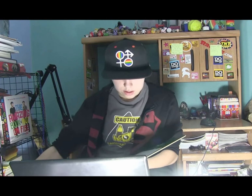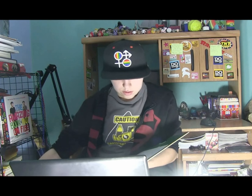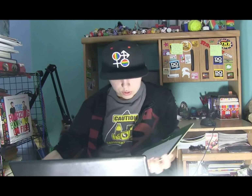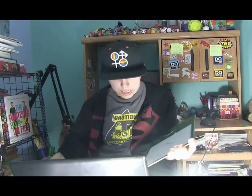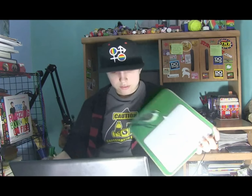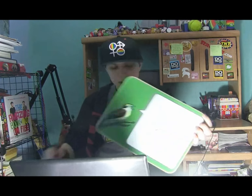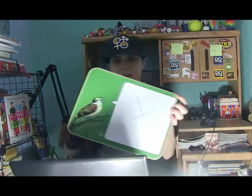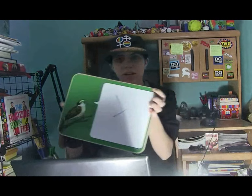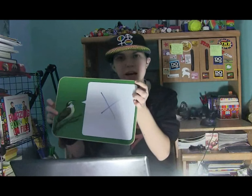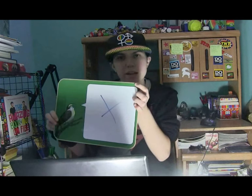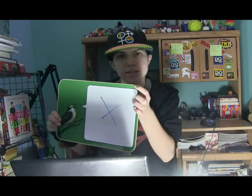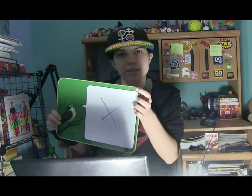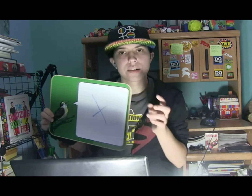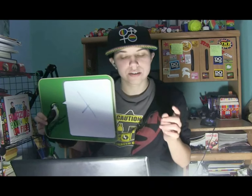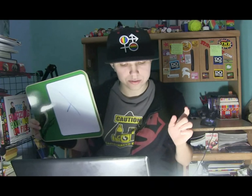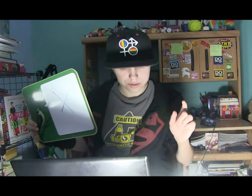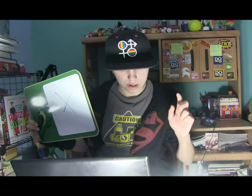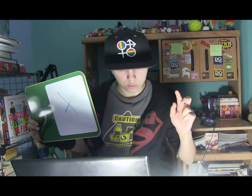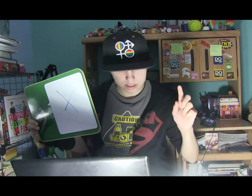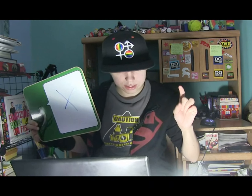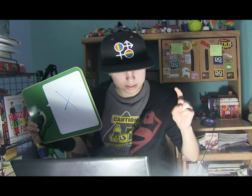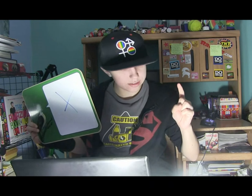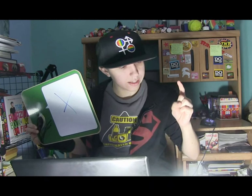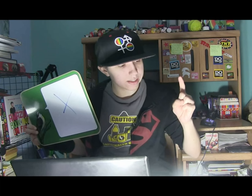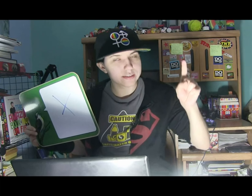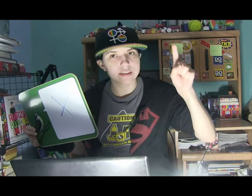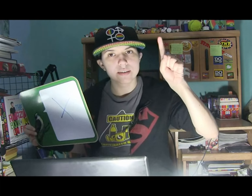We have our X. And what it is